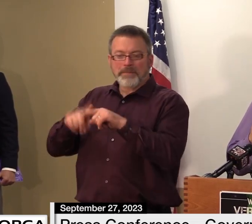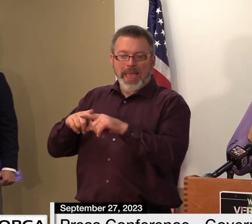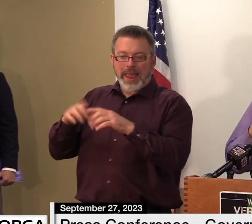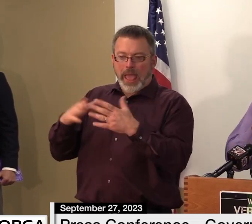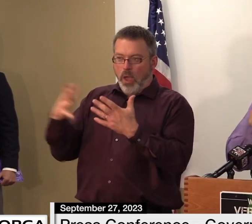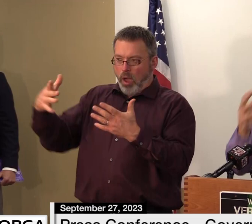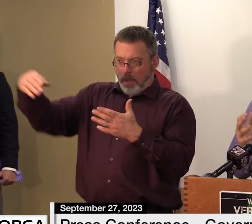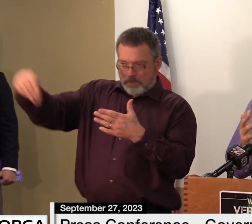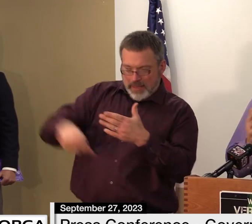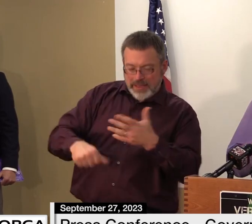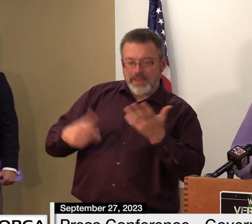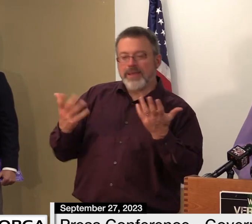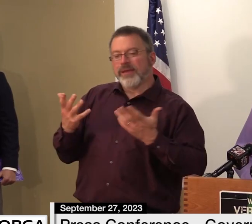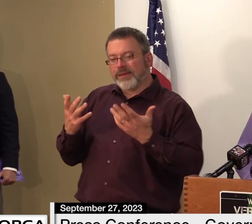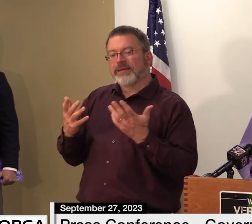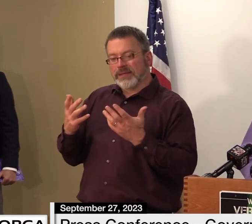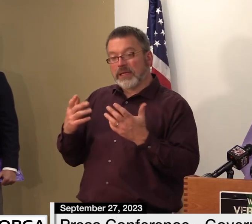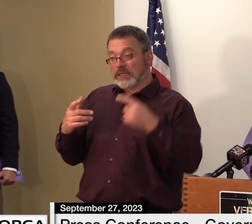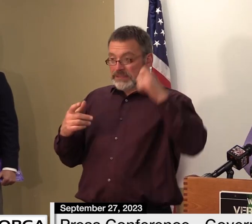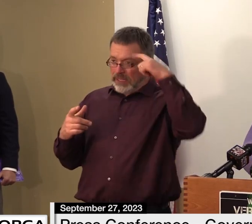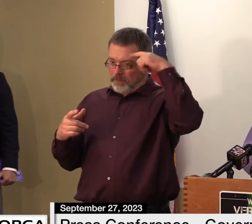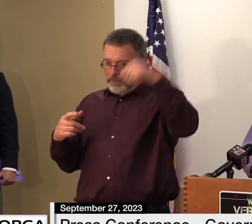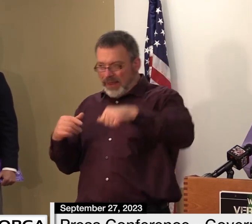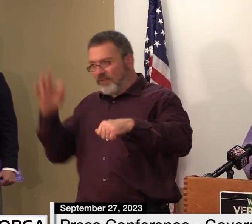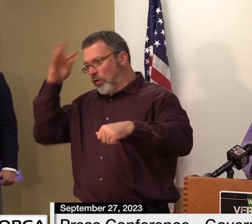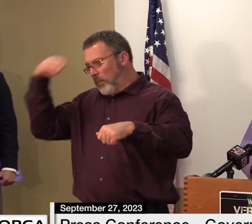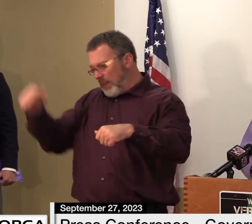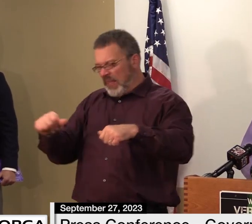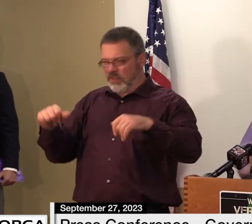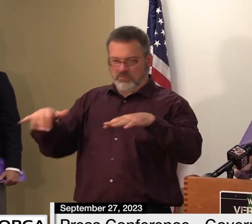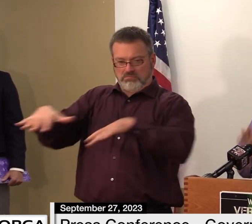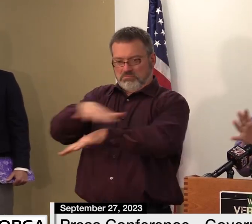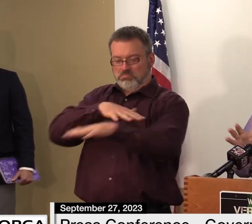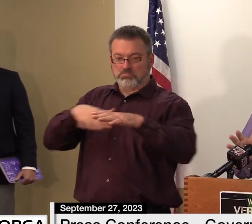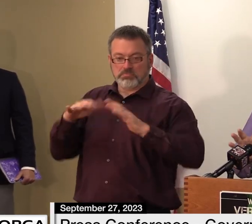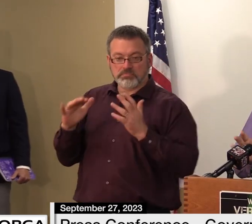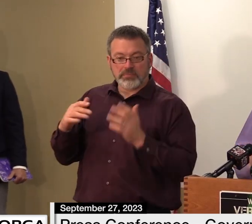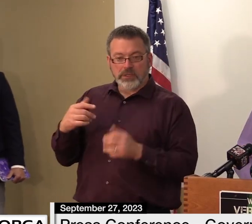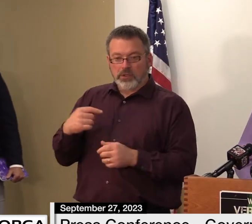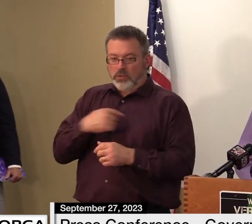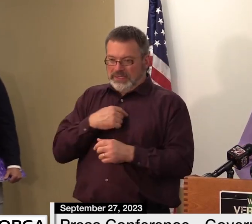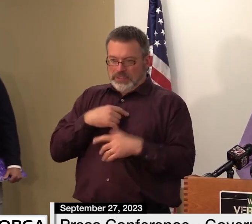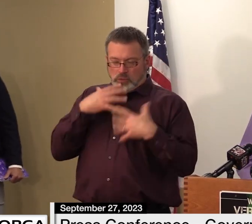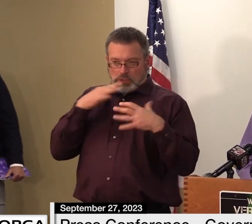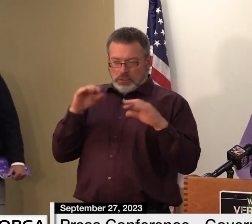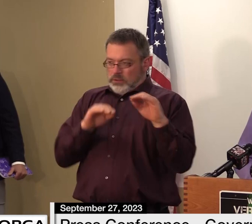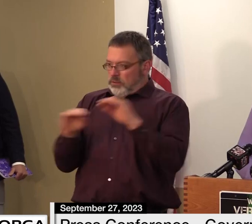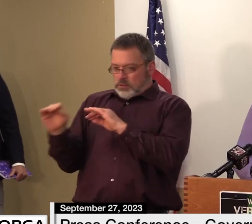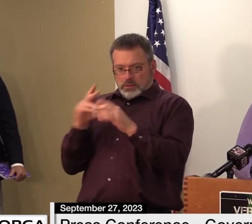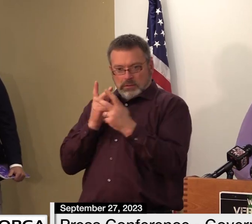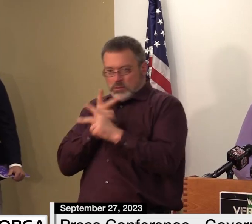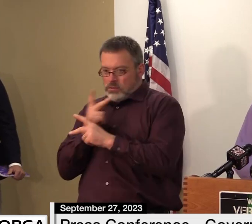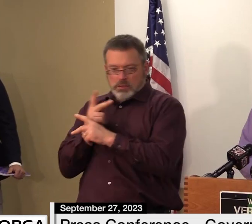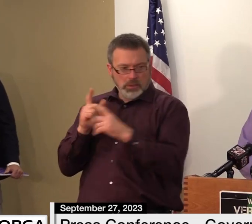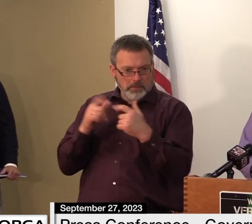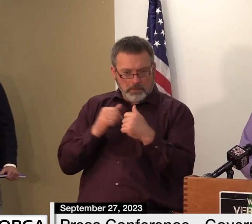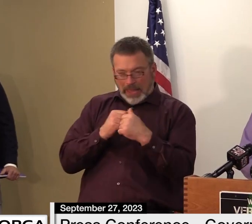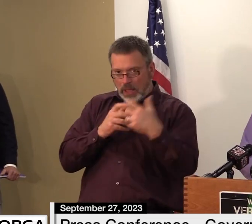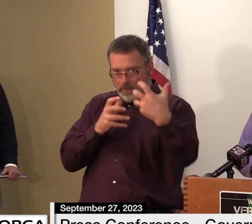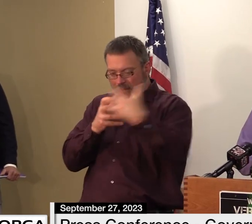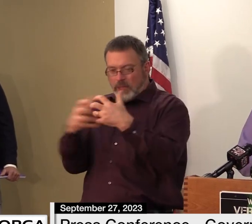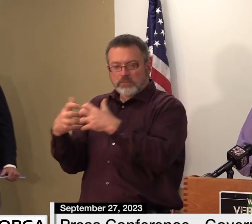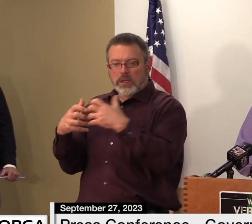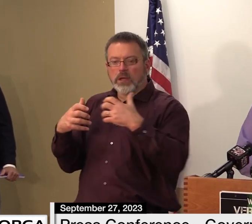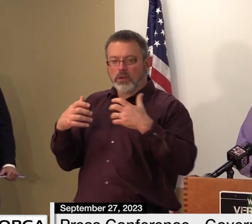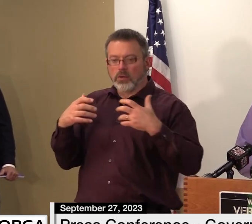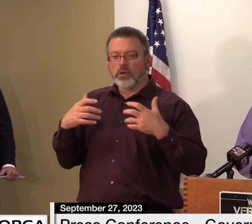10% and the state pays part of it. So I think we have a lot to figure out the match situation, but I would agree with the governor